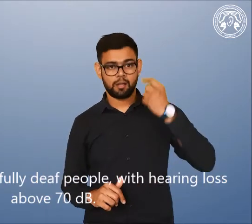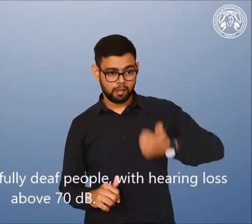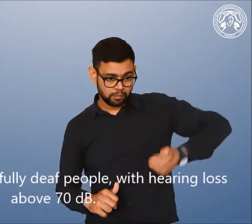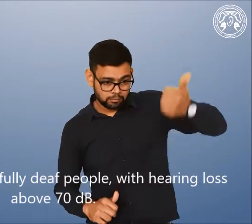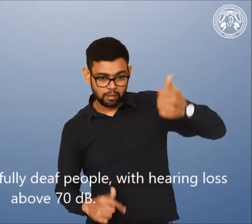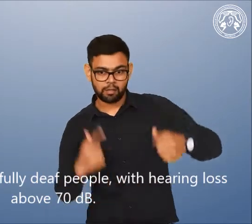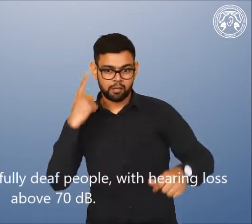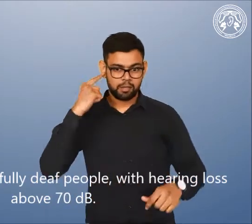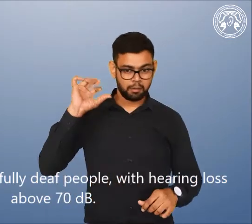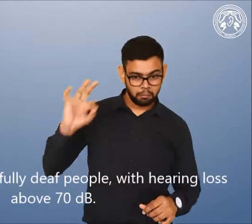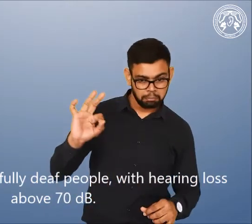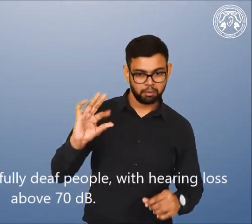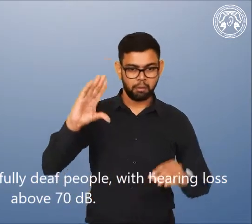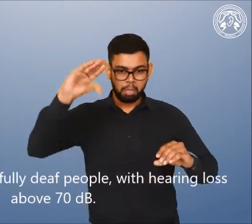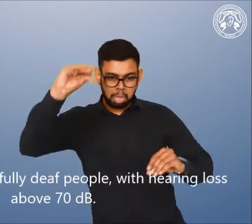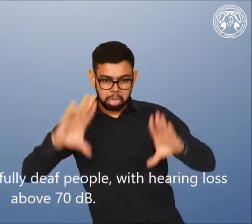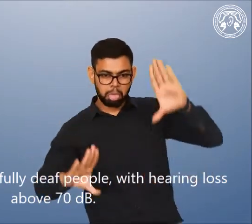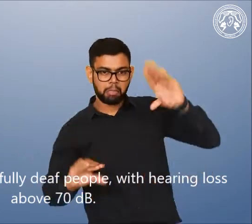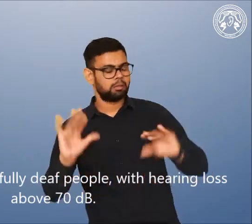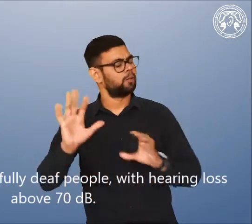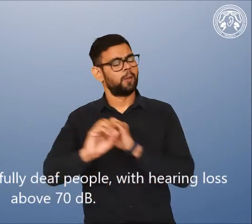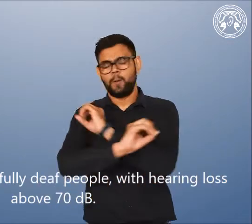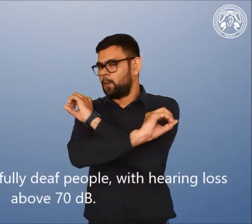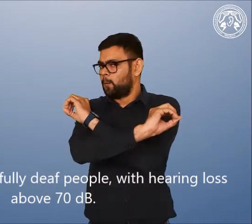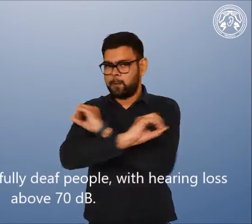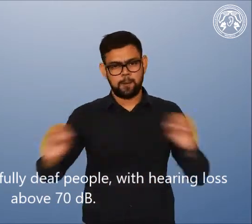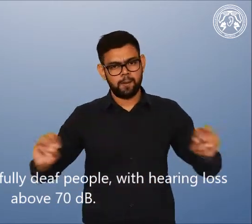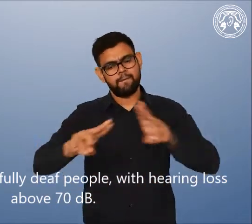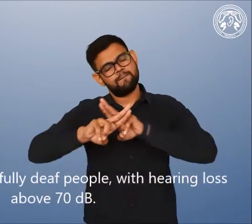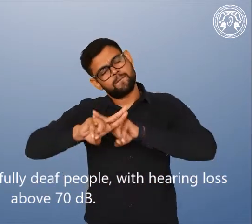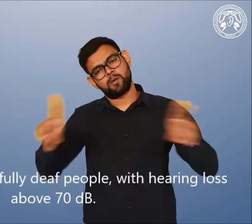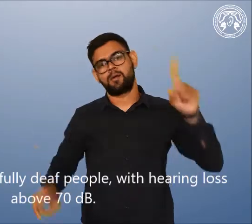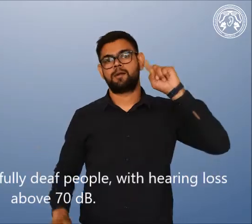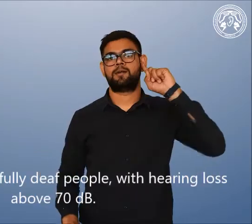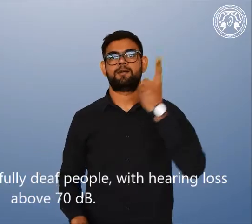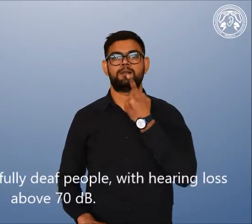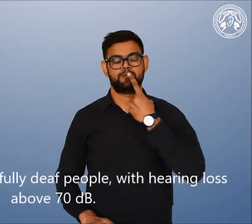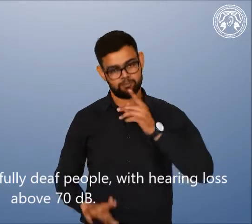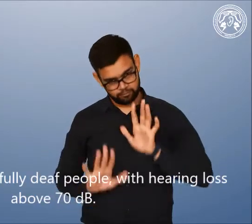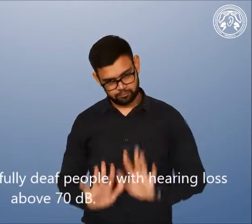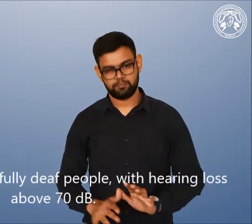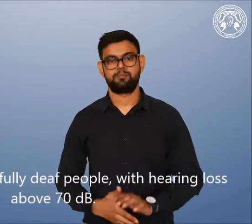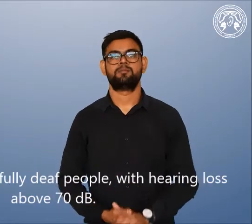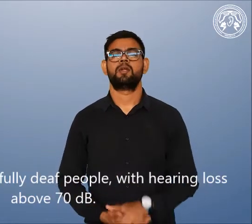represents fully deaf people with hearing loss above 70 dB.